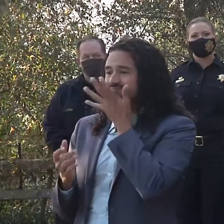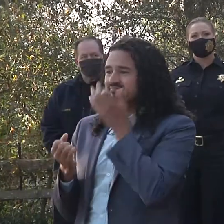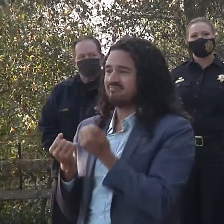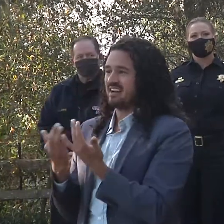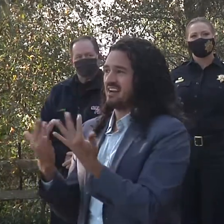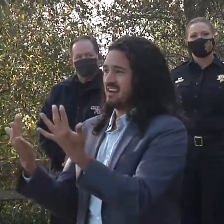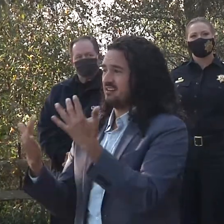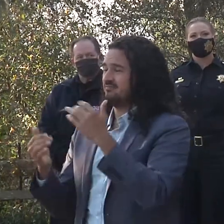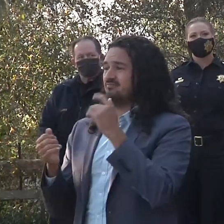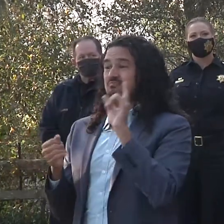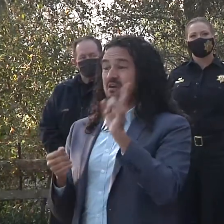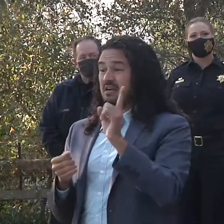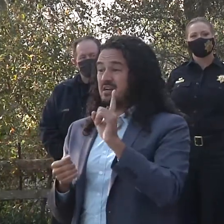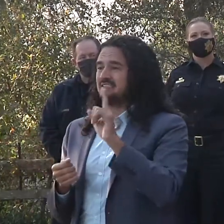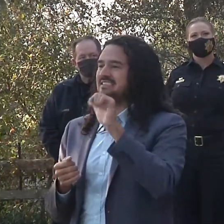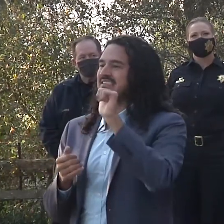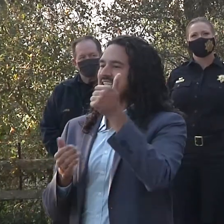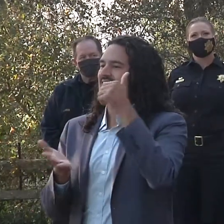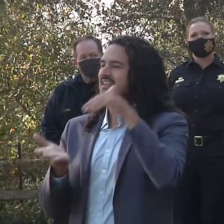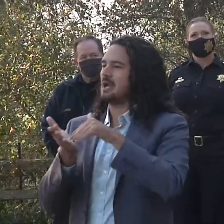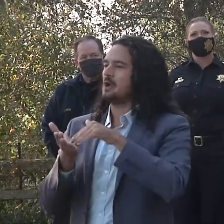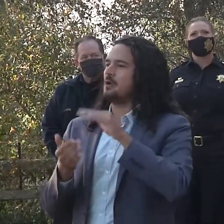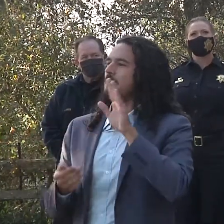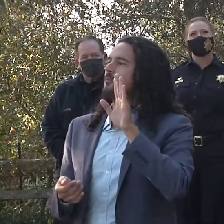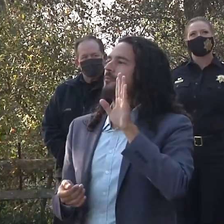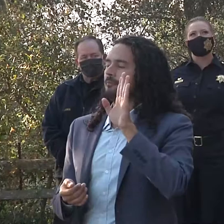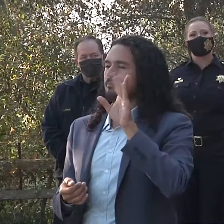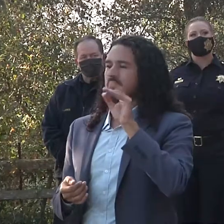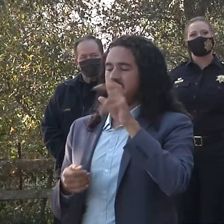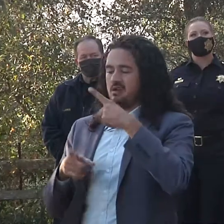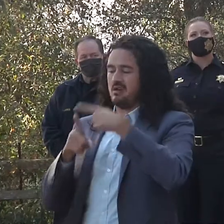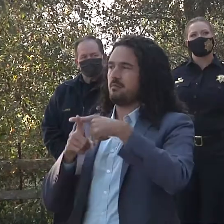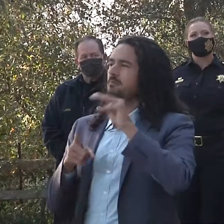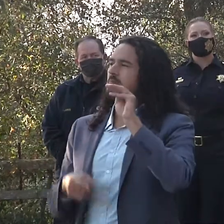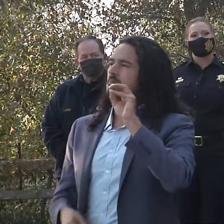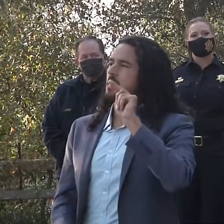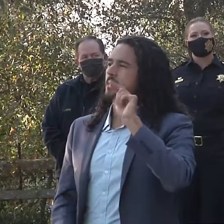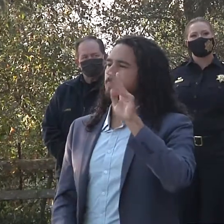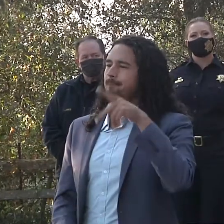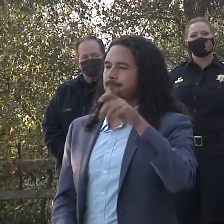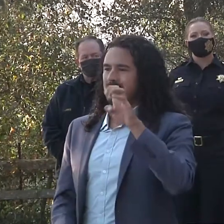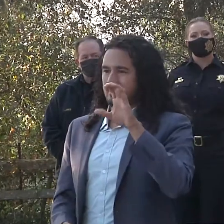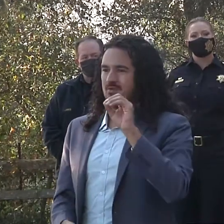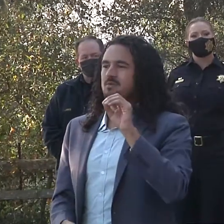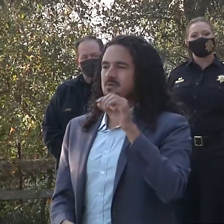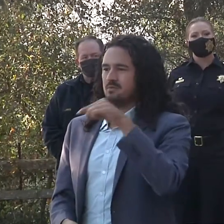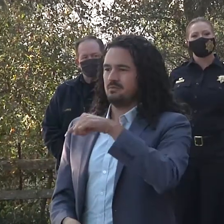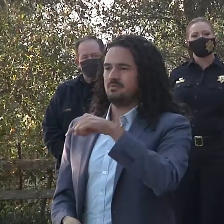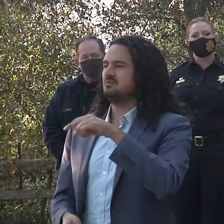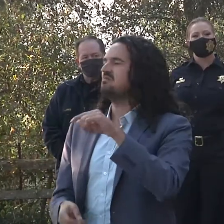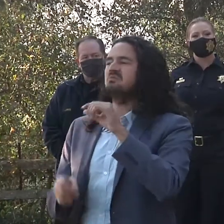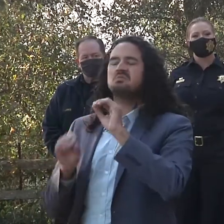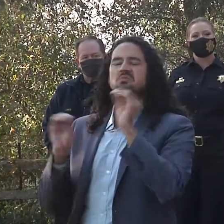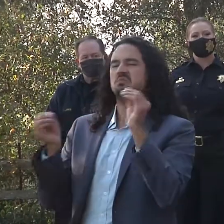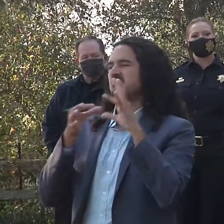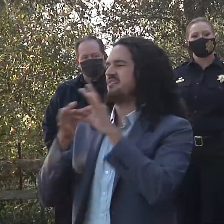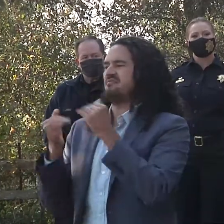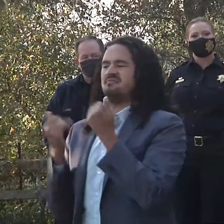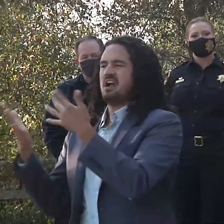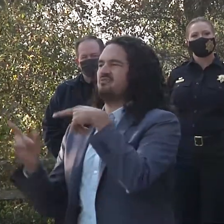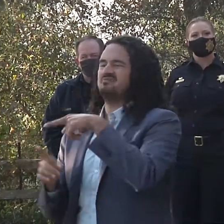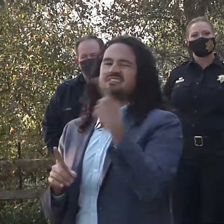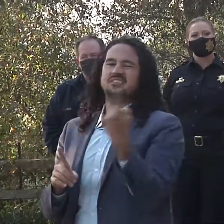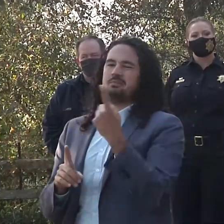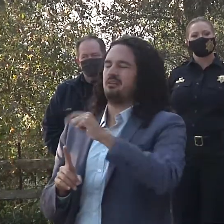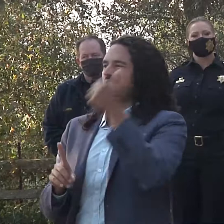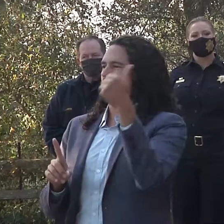was an unrelated fire that completely destroyed one structure and about a quarter acre of vegetation. With that, with an update on the